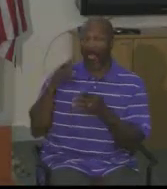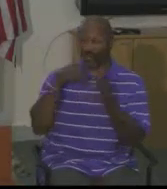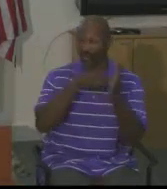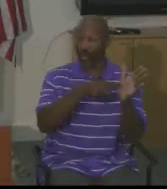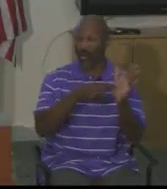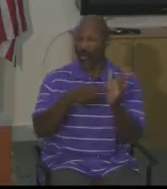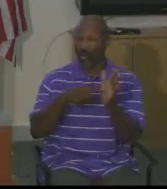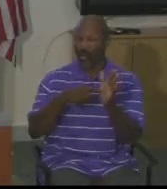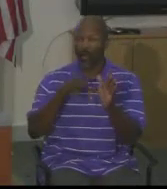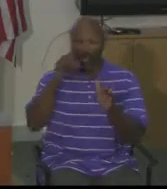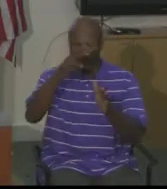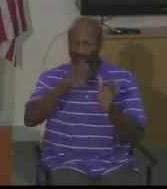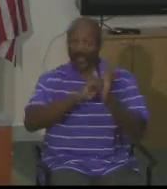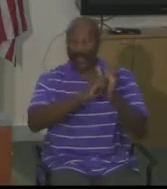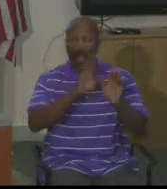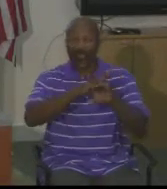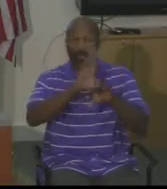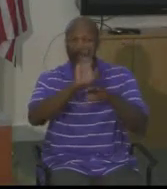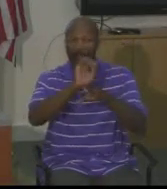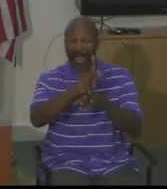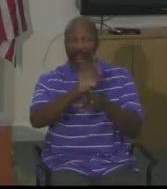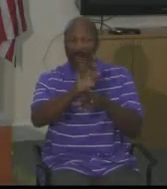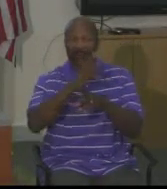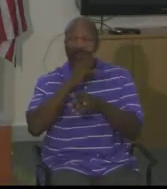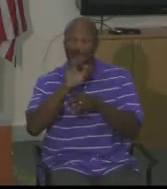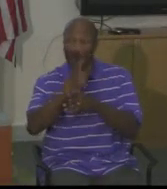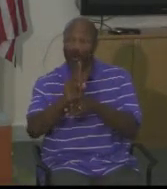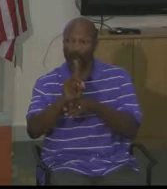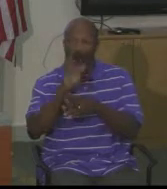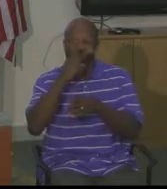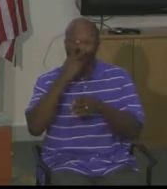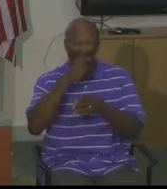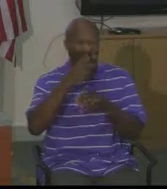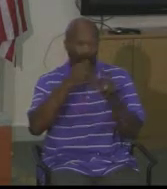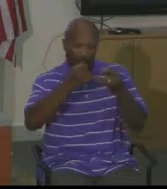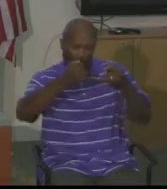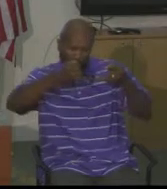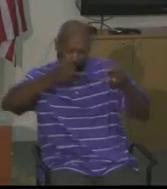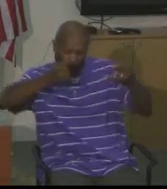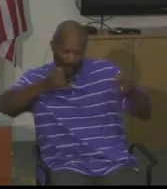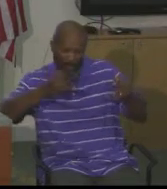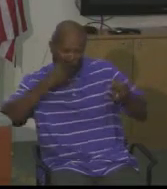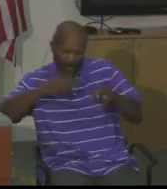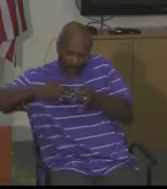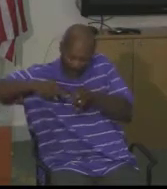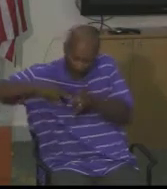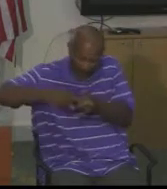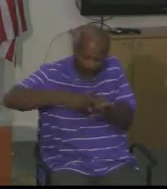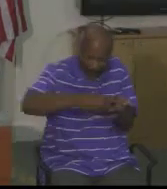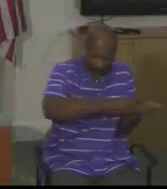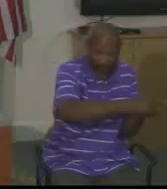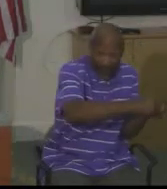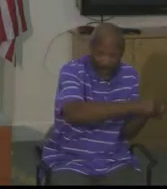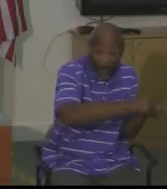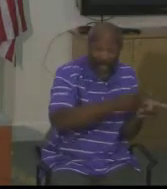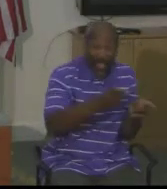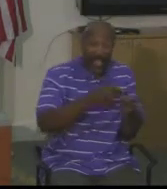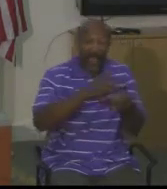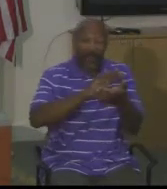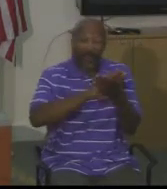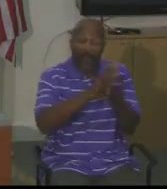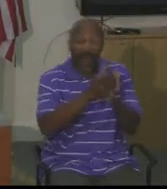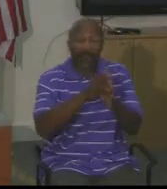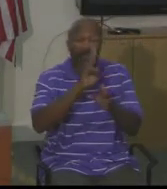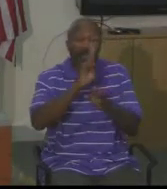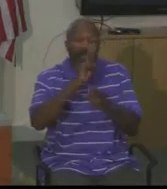through some examples. We'll look on the back of the motherboard. You can actually see the wires running in parallel that actually forms the memory